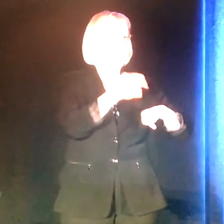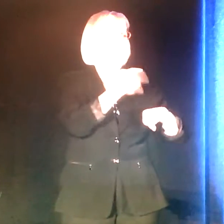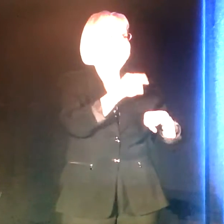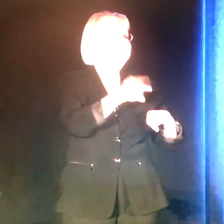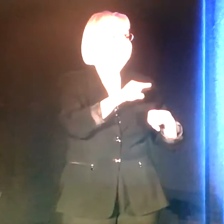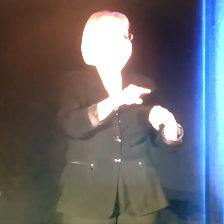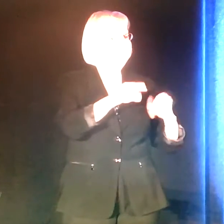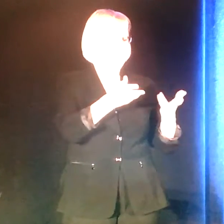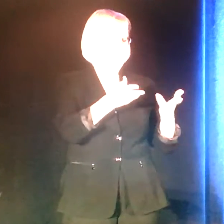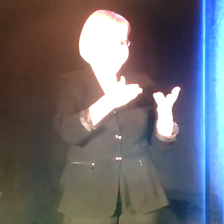25% of the time,